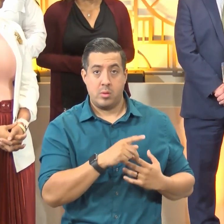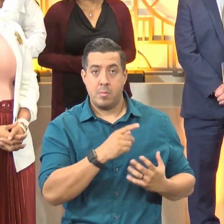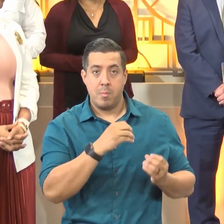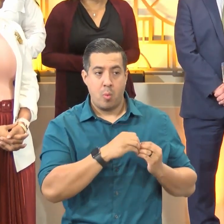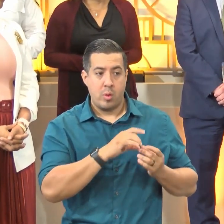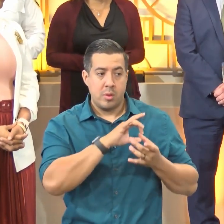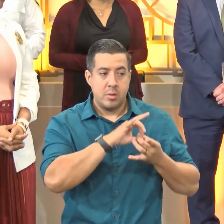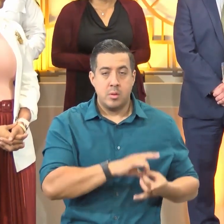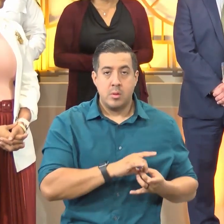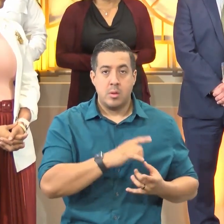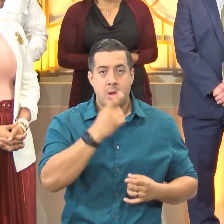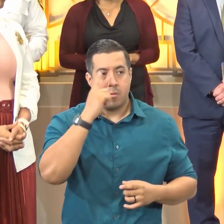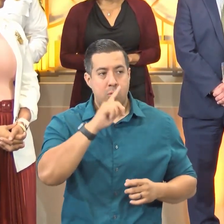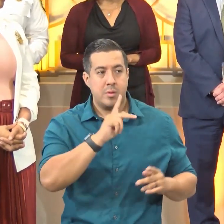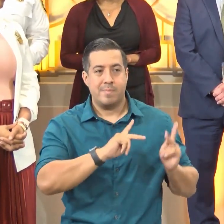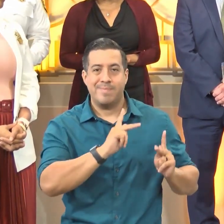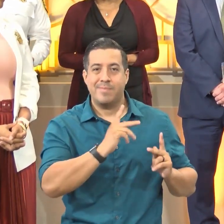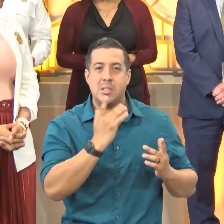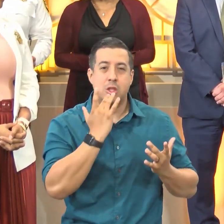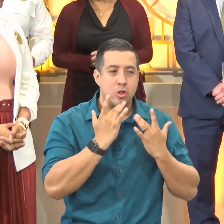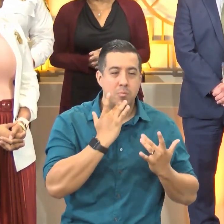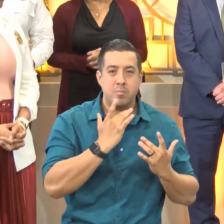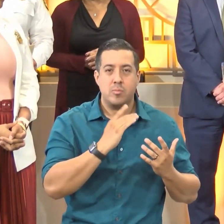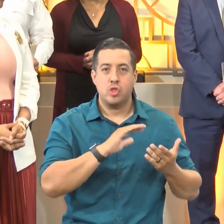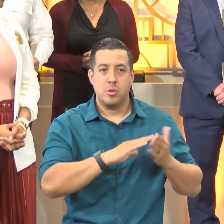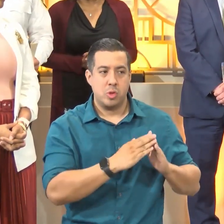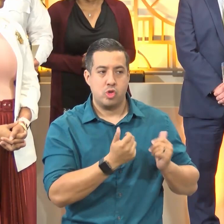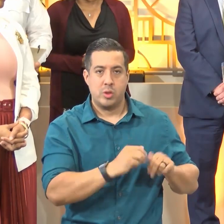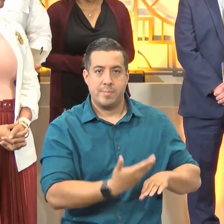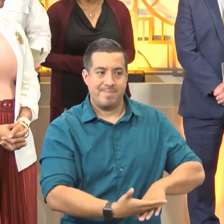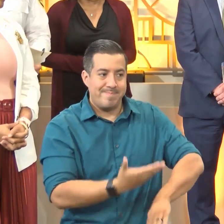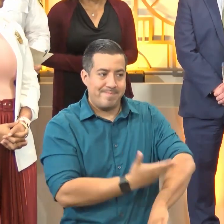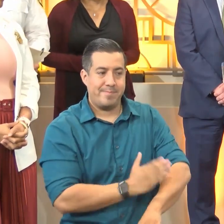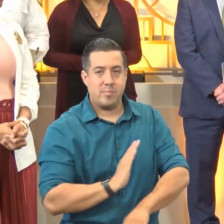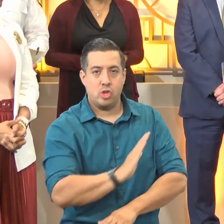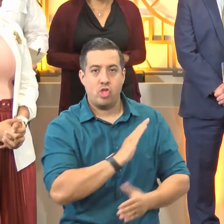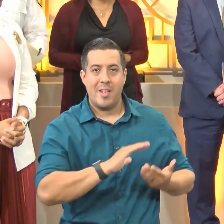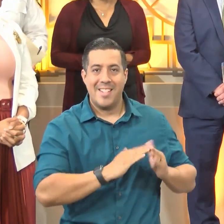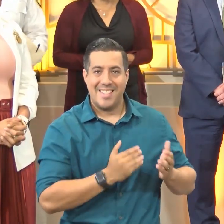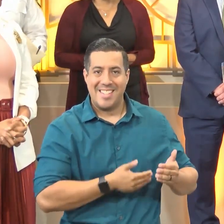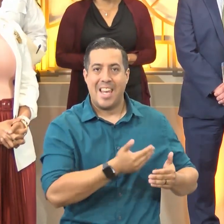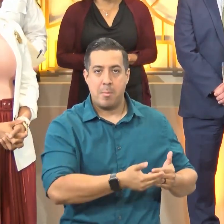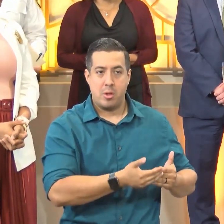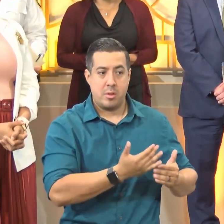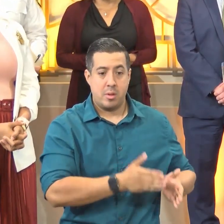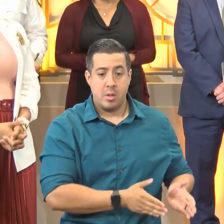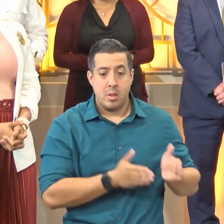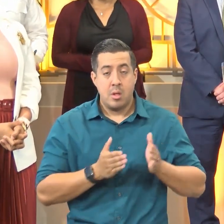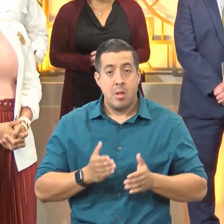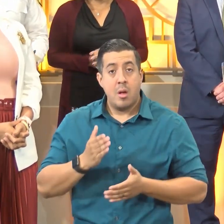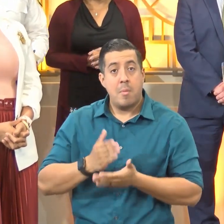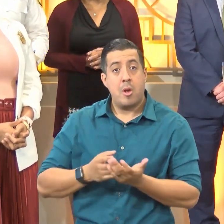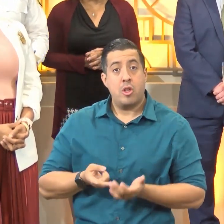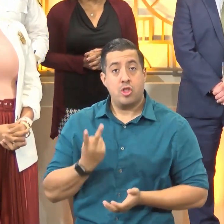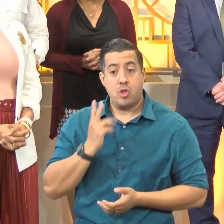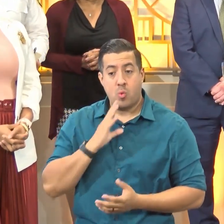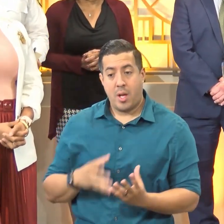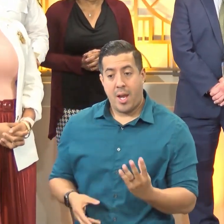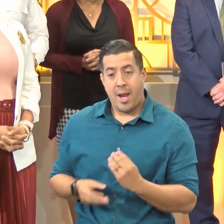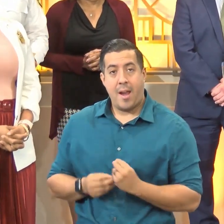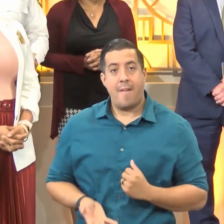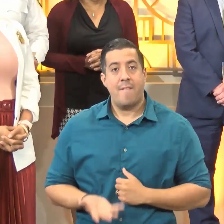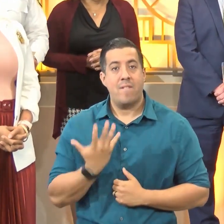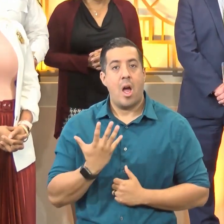parks in under-resourced communities, which enhance neighborhood pride. Phase 2 adds 5 additional parks